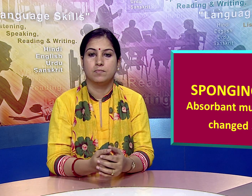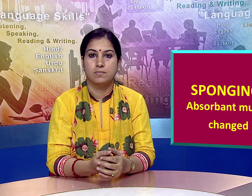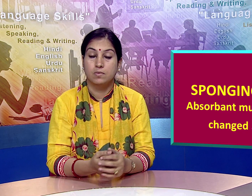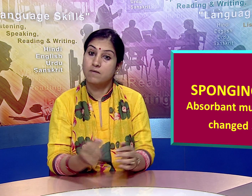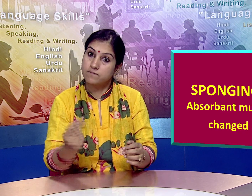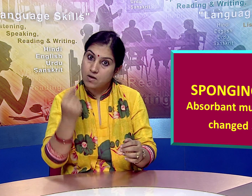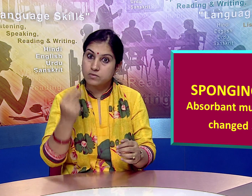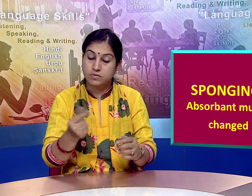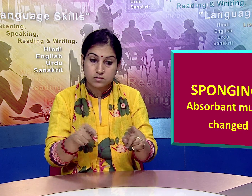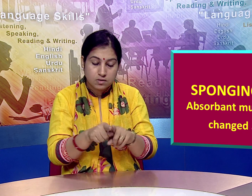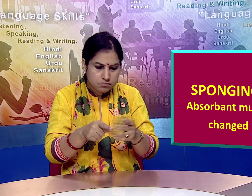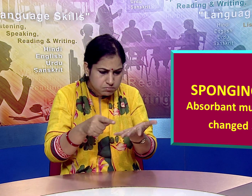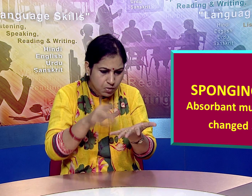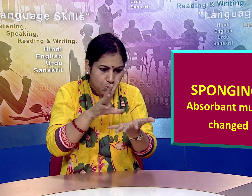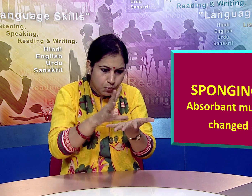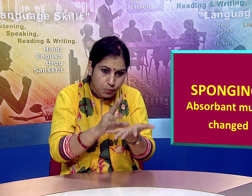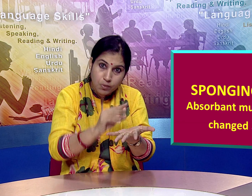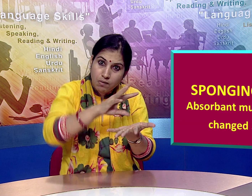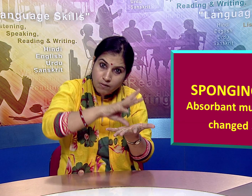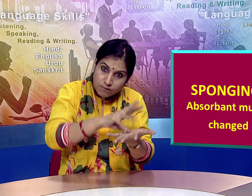as soon as the stains start dissolving into it.